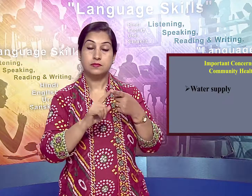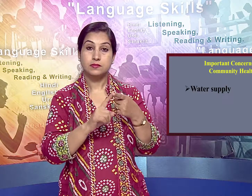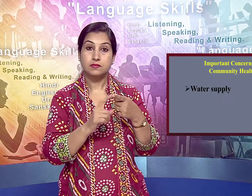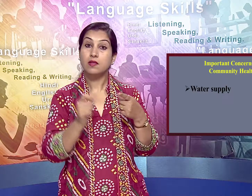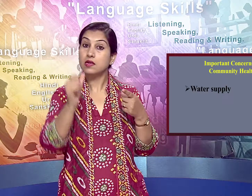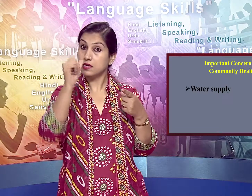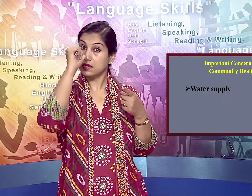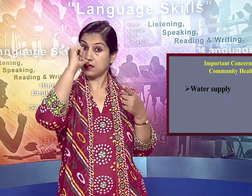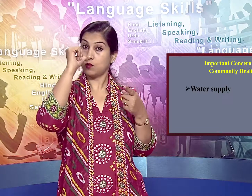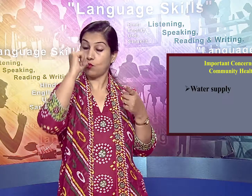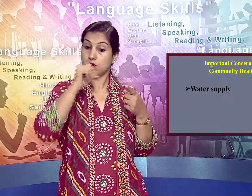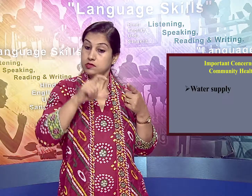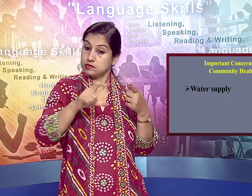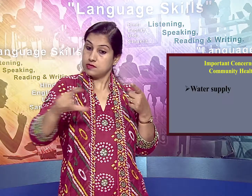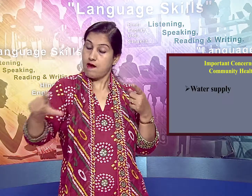Safe drinking water is everybody's need.